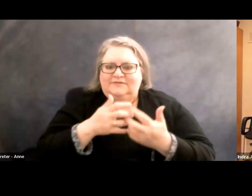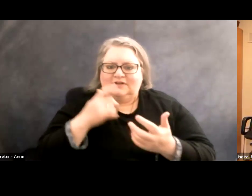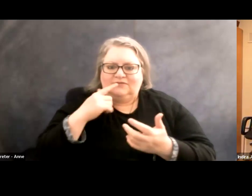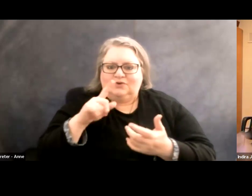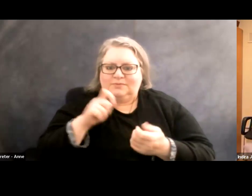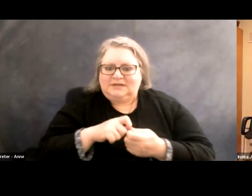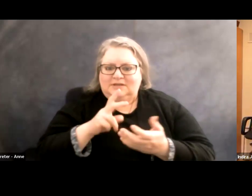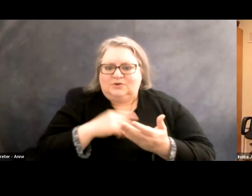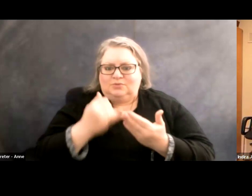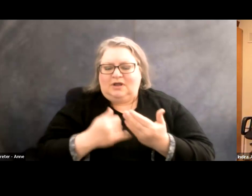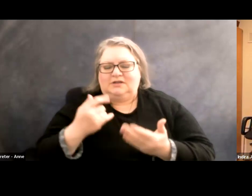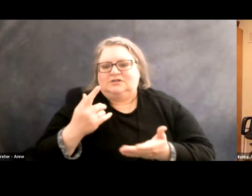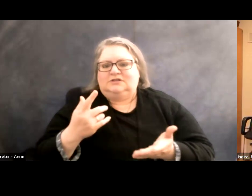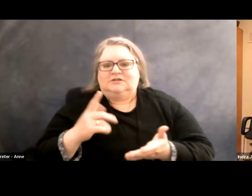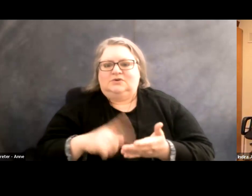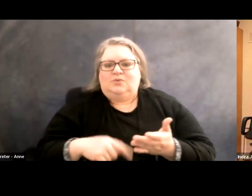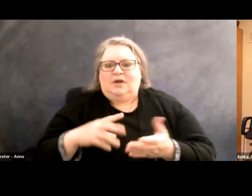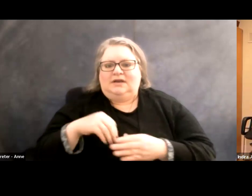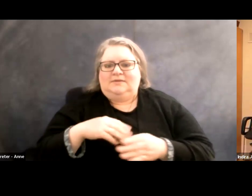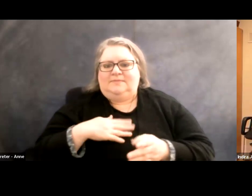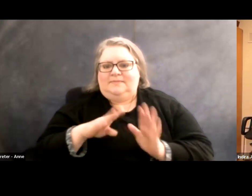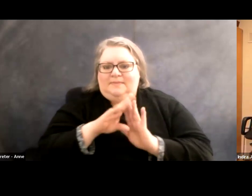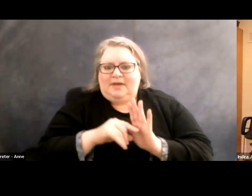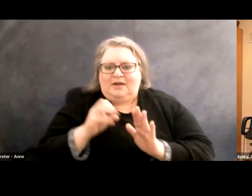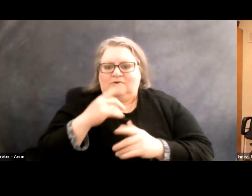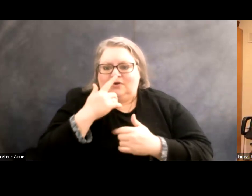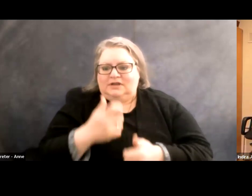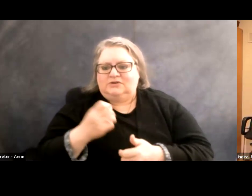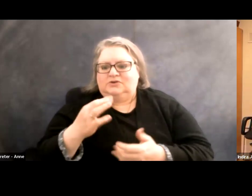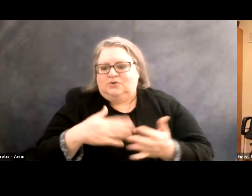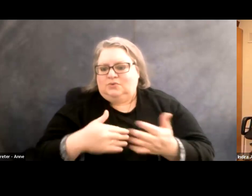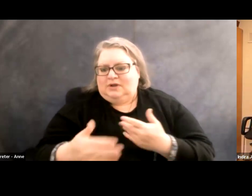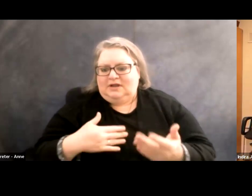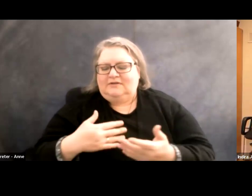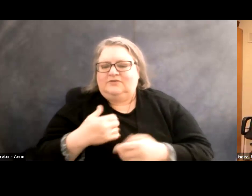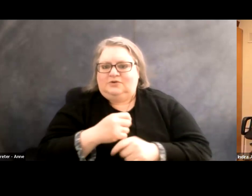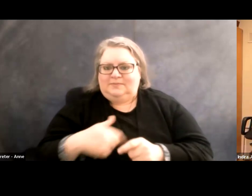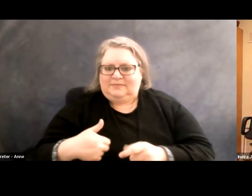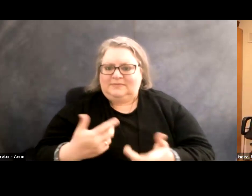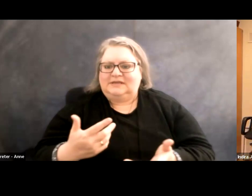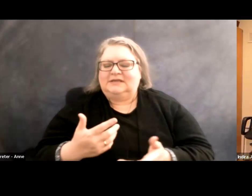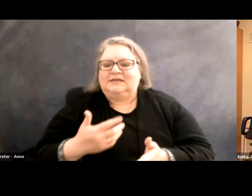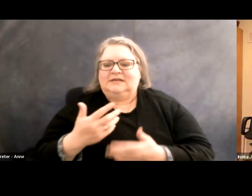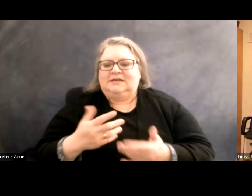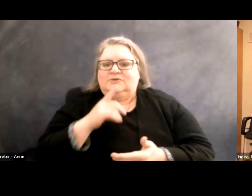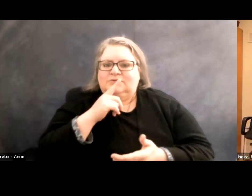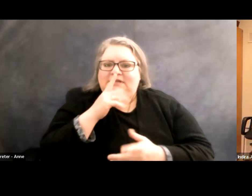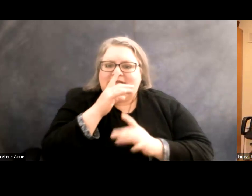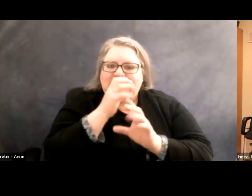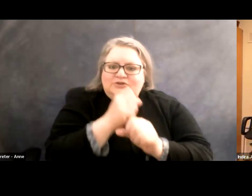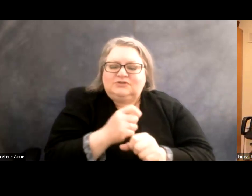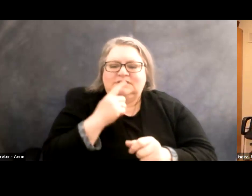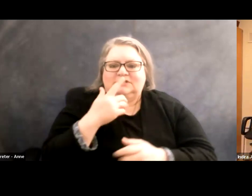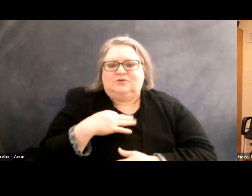this particular project? What in my background or my interests or whatever makes me really interested